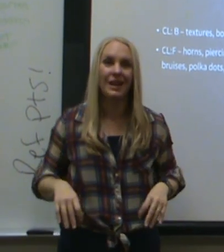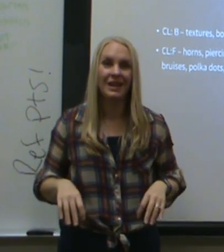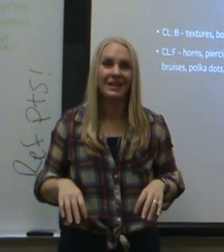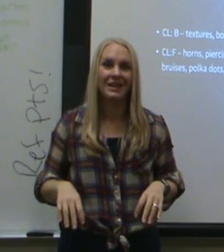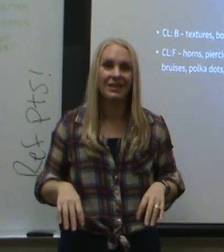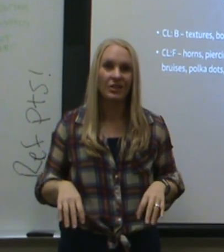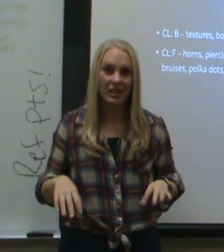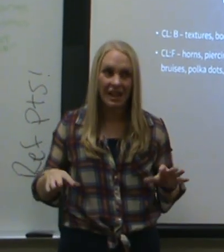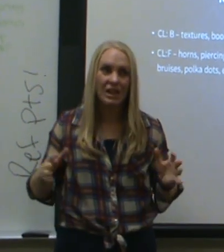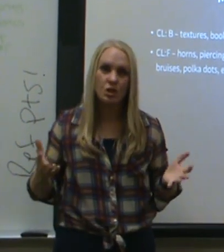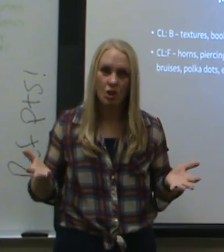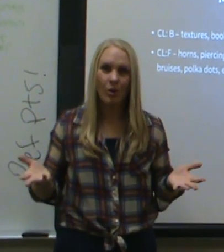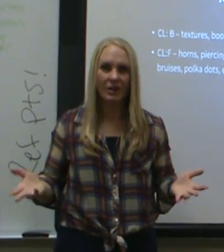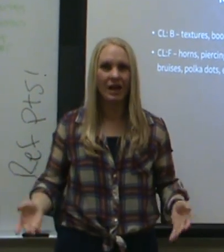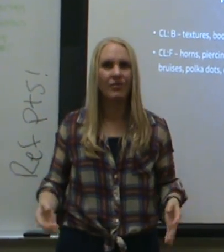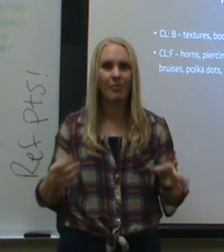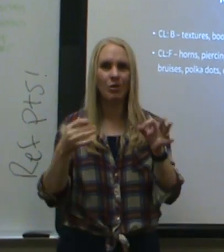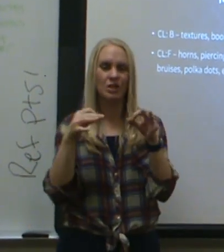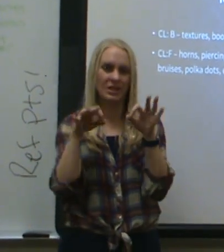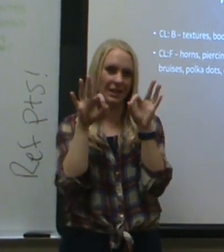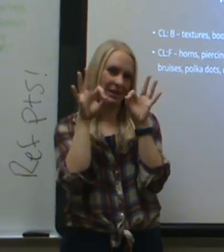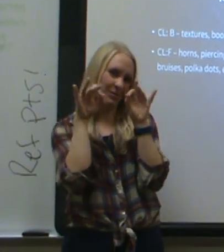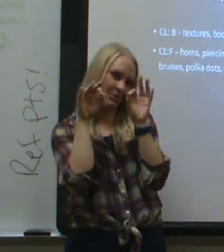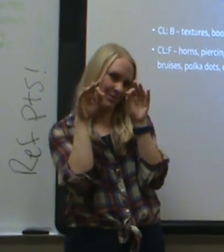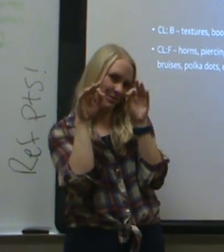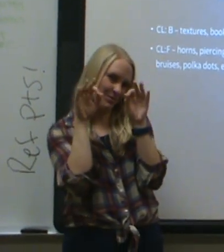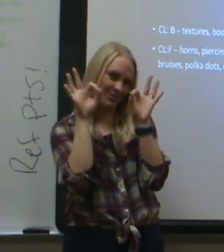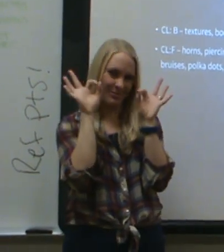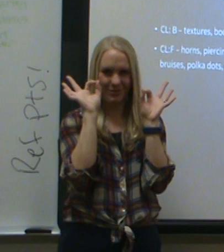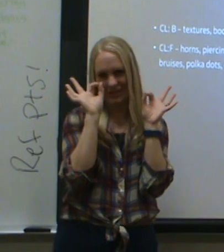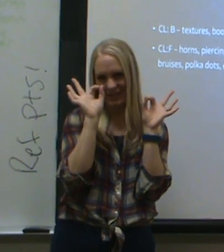Right? They can show a lot of emotion, like, ooh.